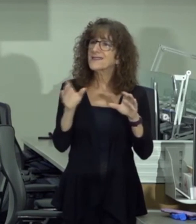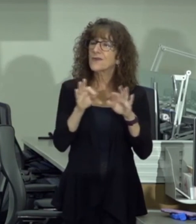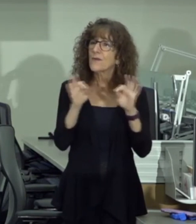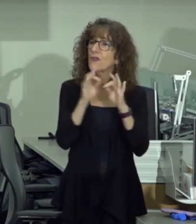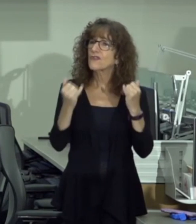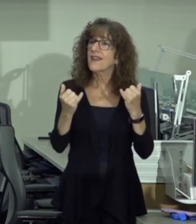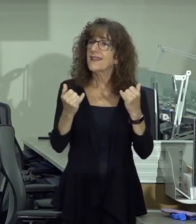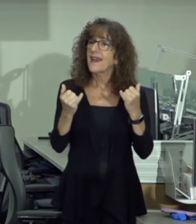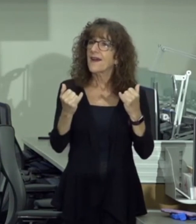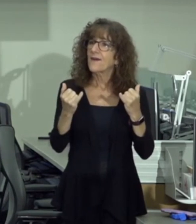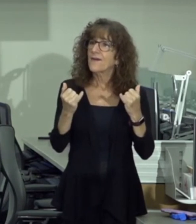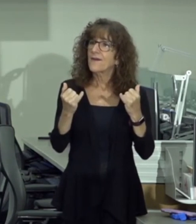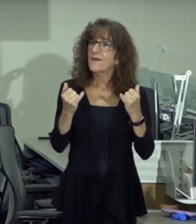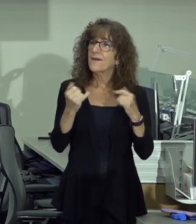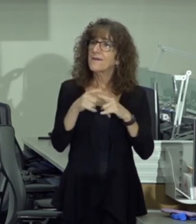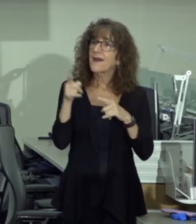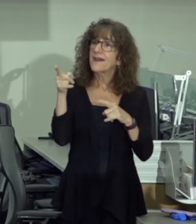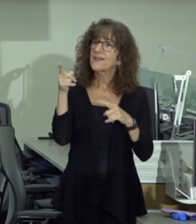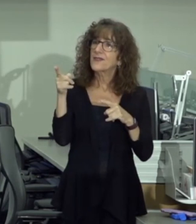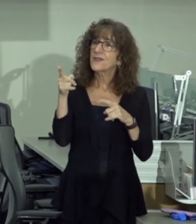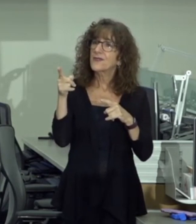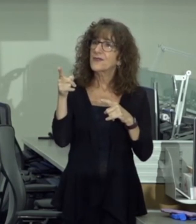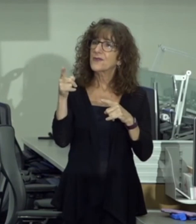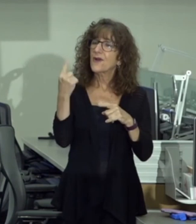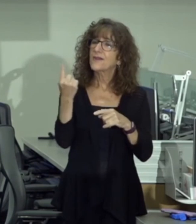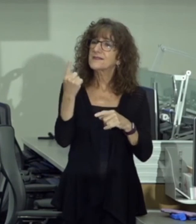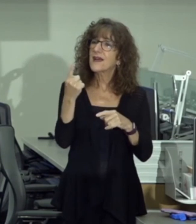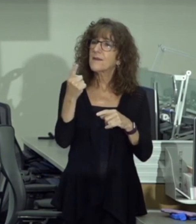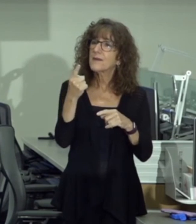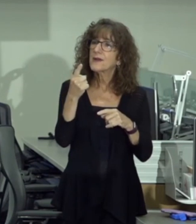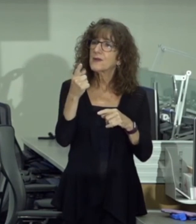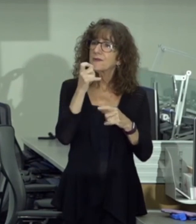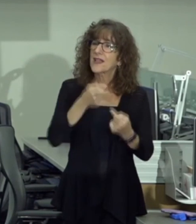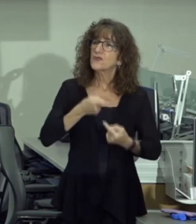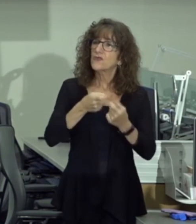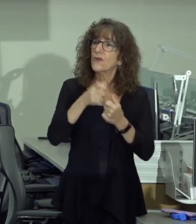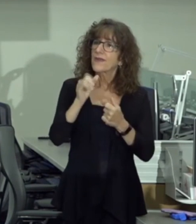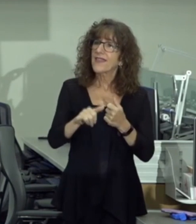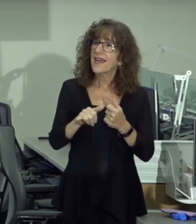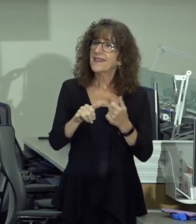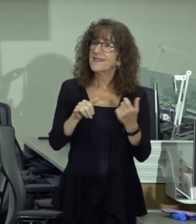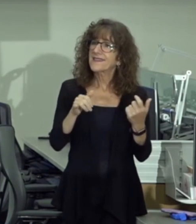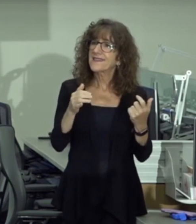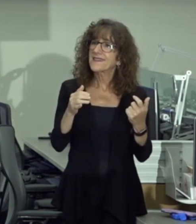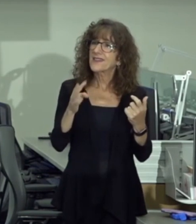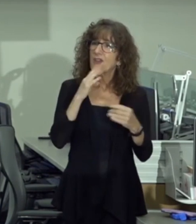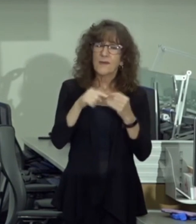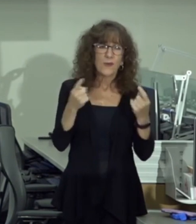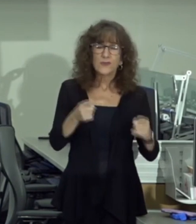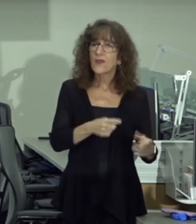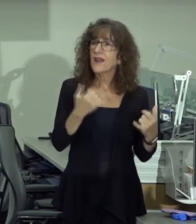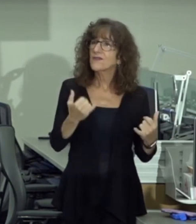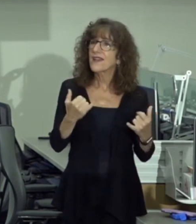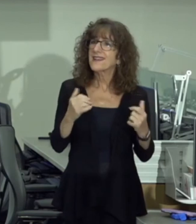right now, and yet you are also someone who has just had to struggle with this. Can you just talk about what's going on right